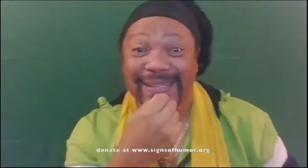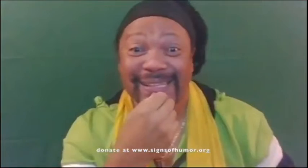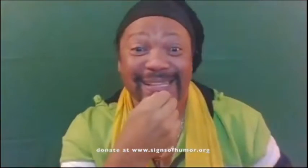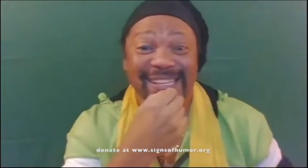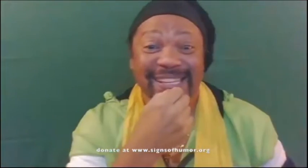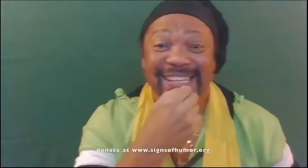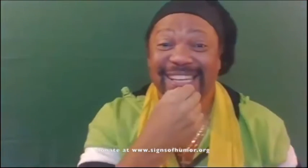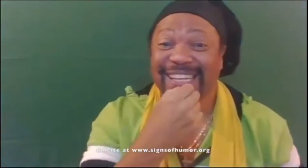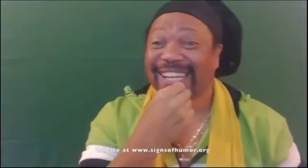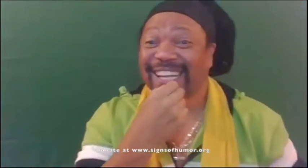Chinese?